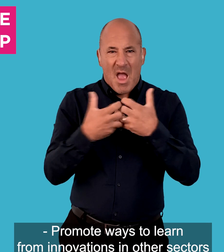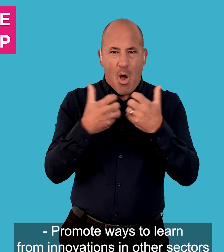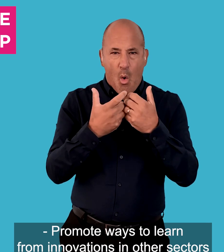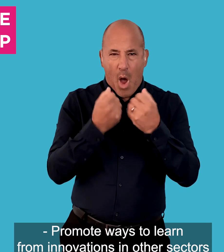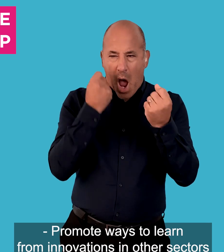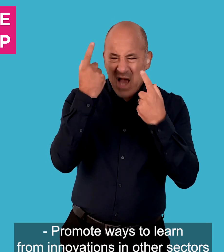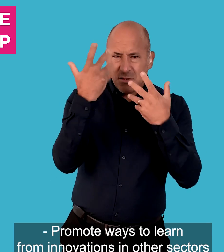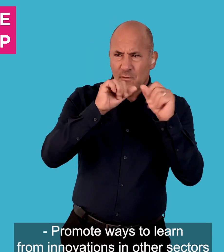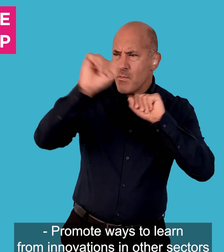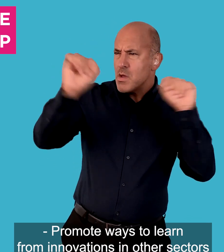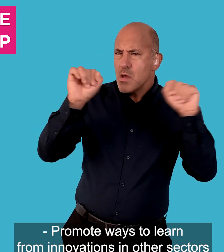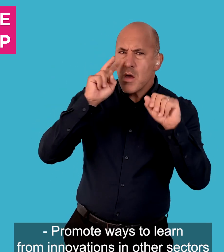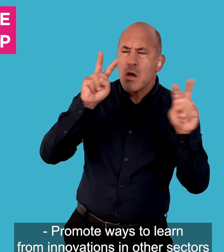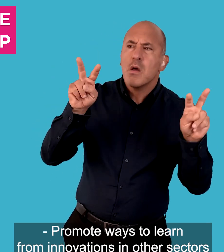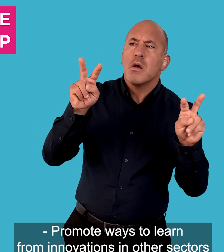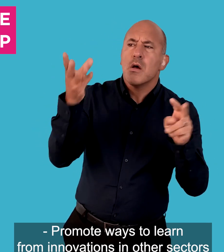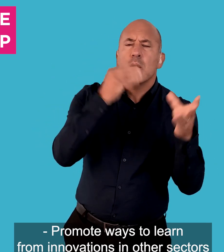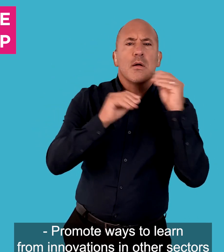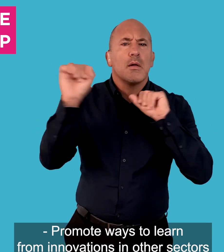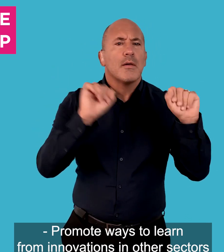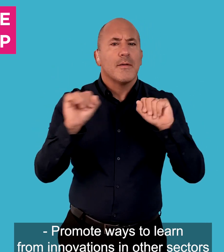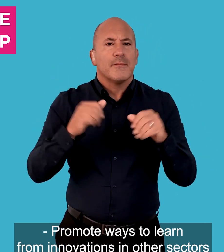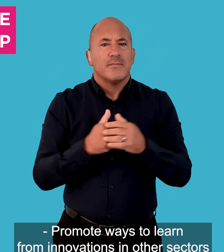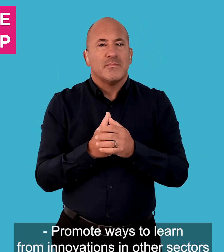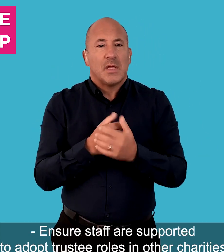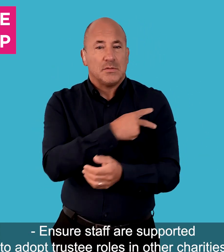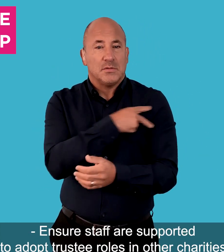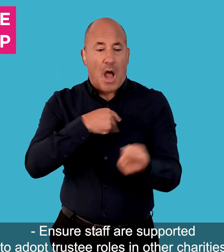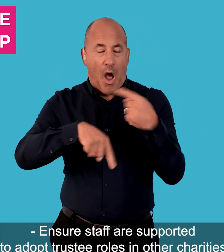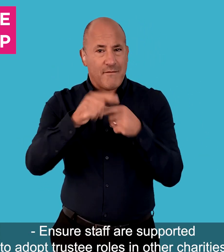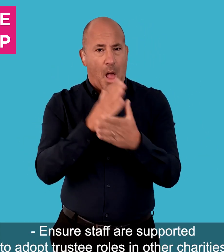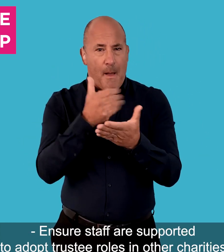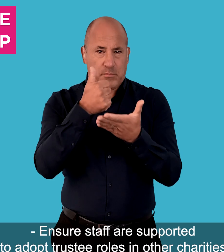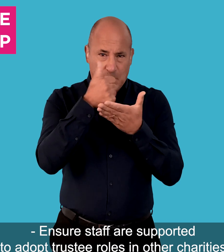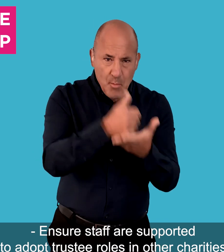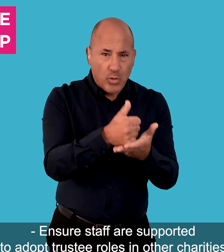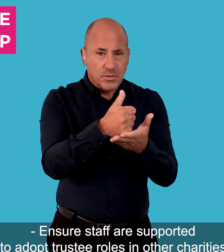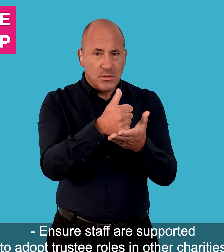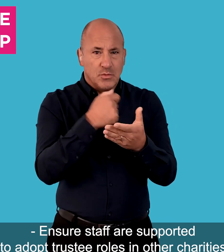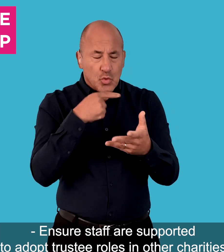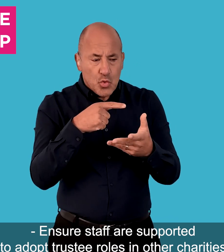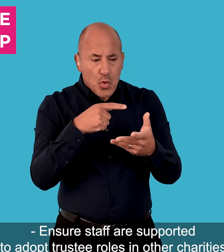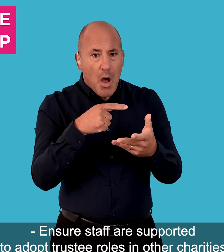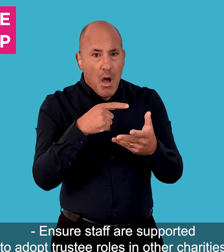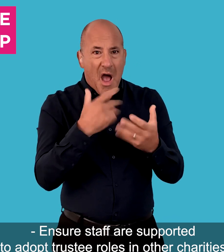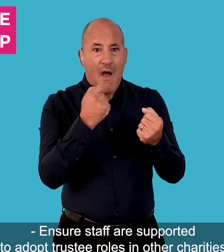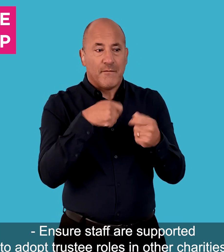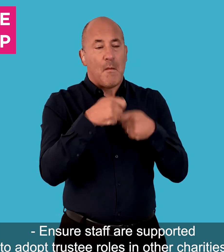Promote ways to learn from innovations in other sectors. Ensure staff are supported to adopt